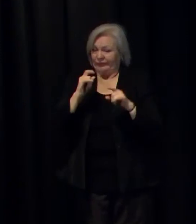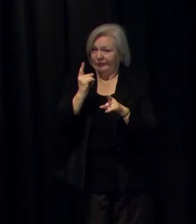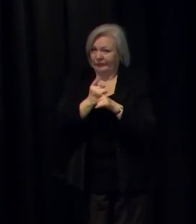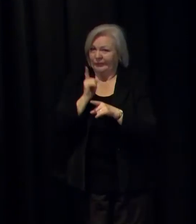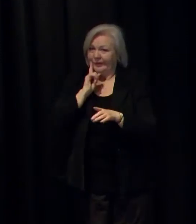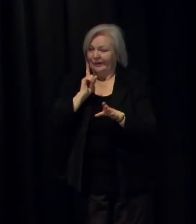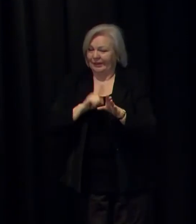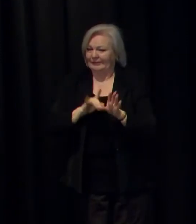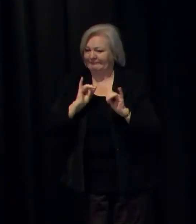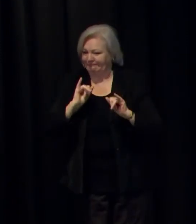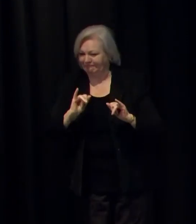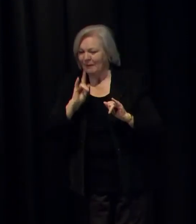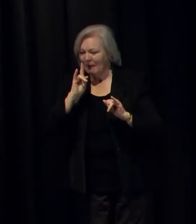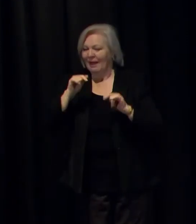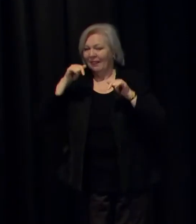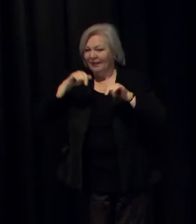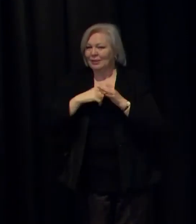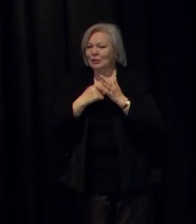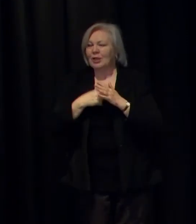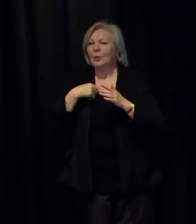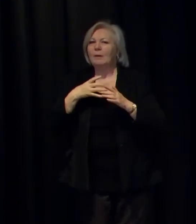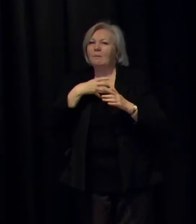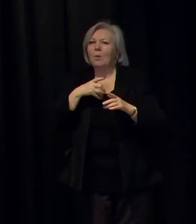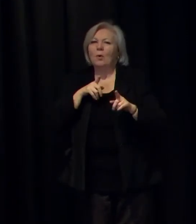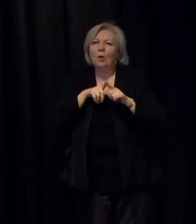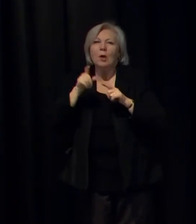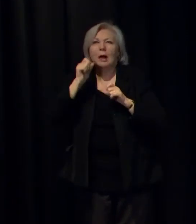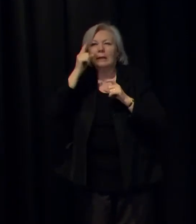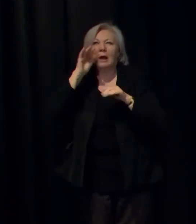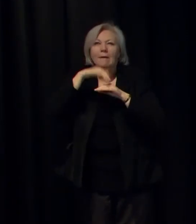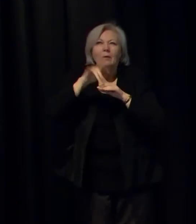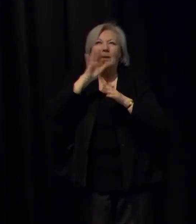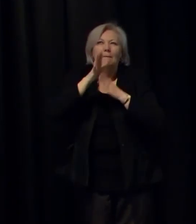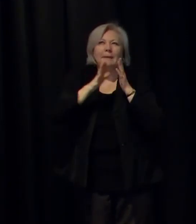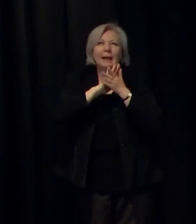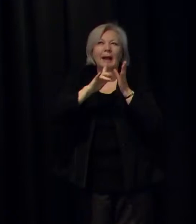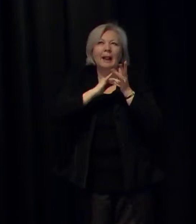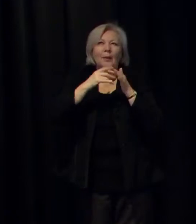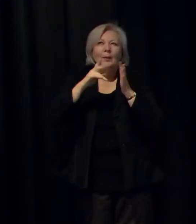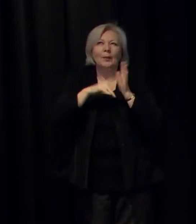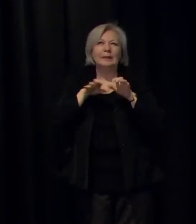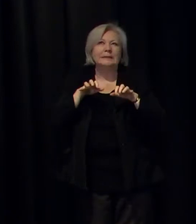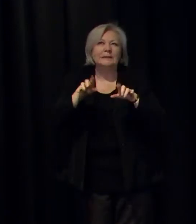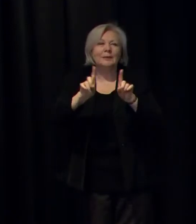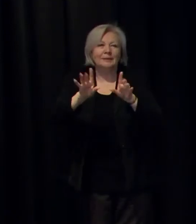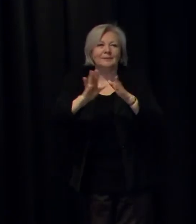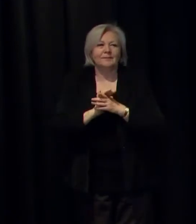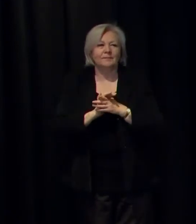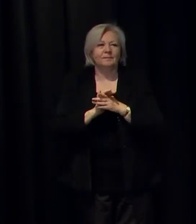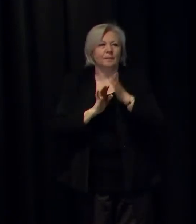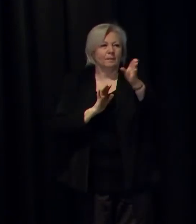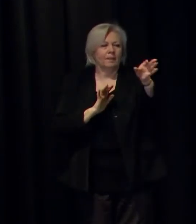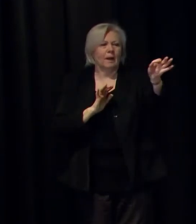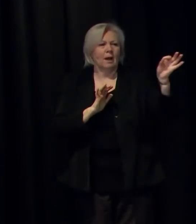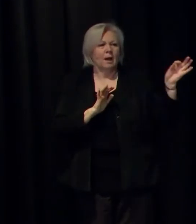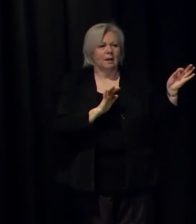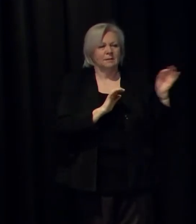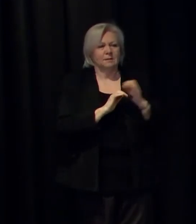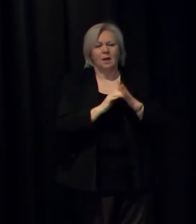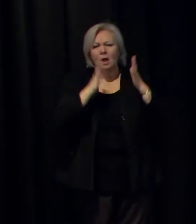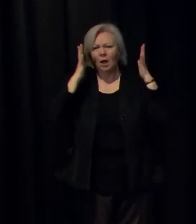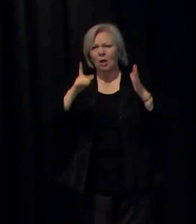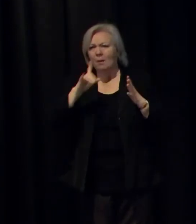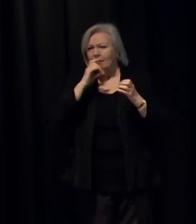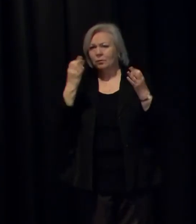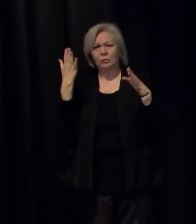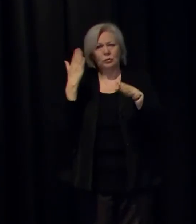to say we've made a lot of progress since then, and I'm happy to confirm things for you. 100,000 unemployed after the longest lockdowns. Do you